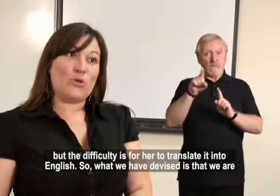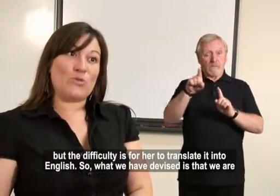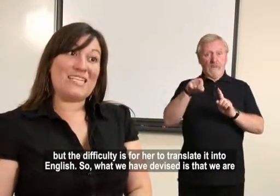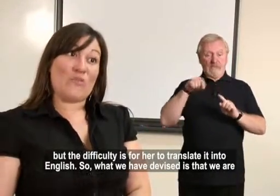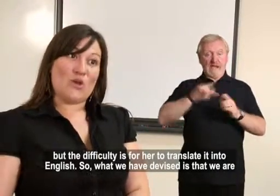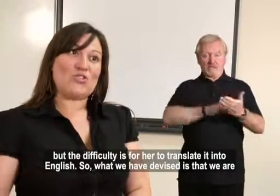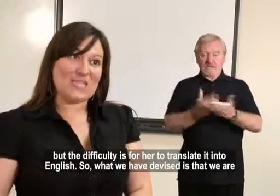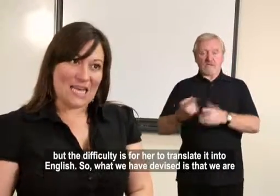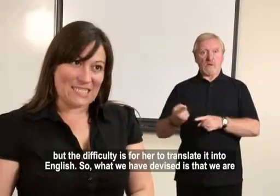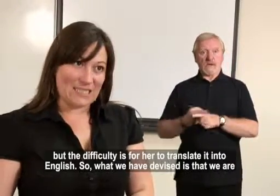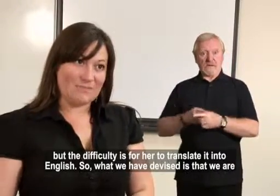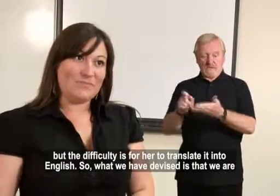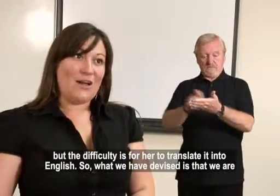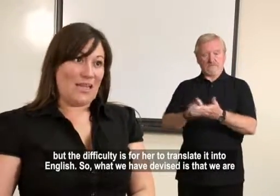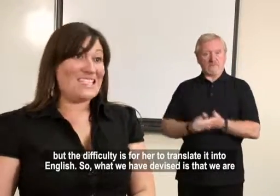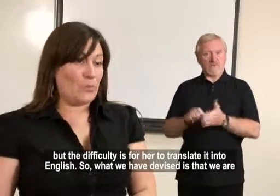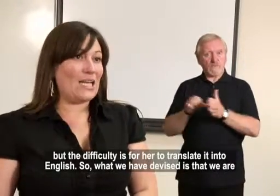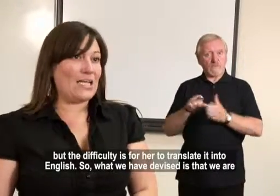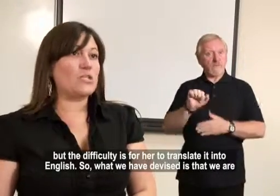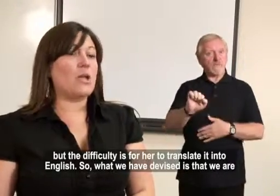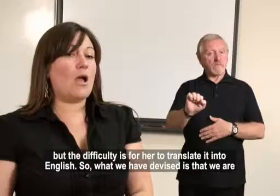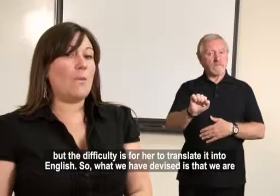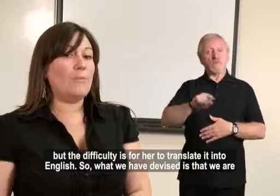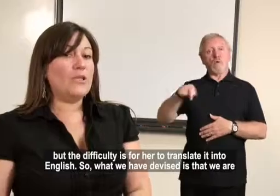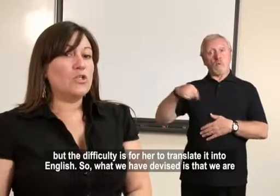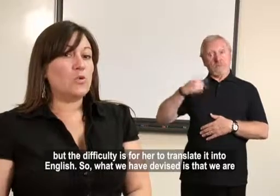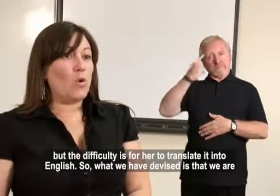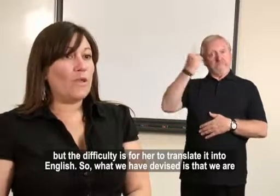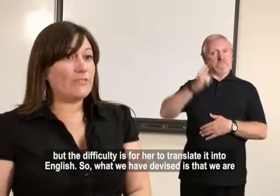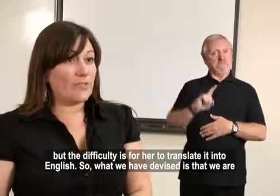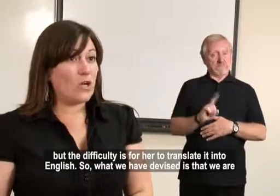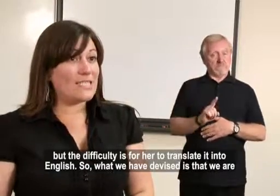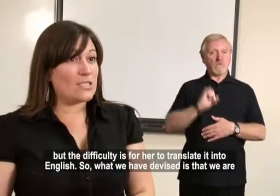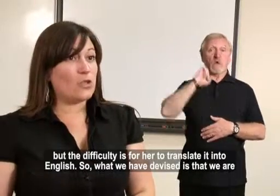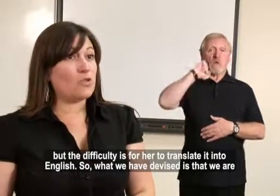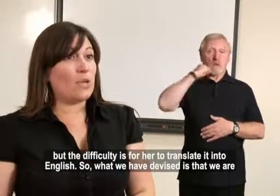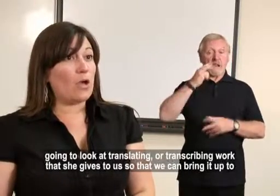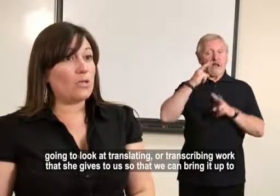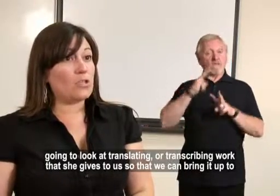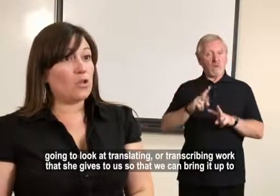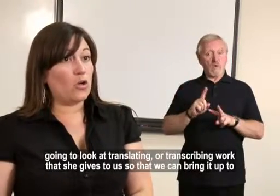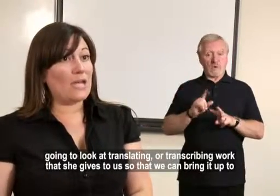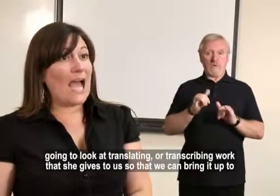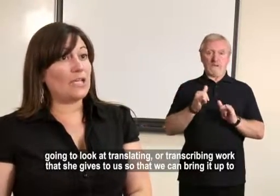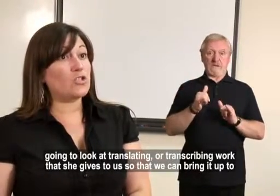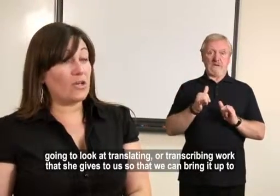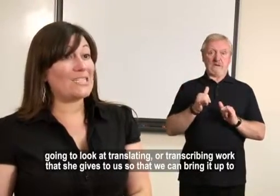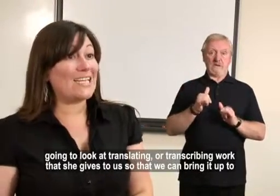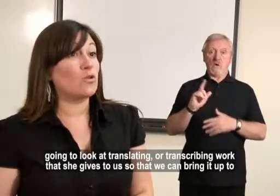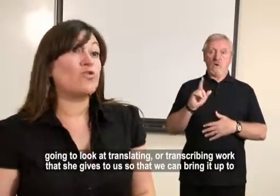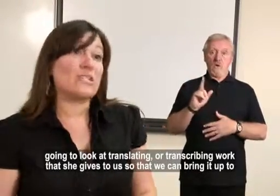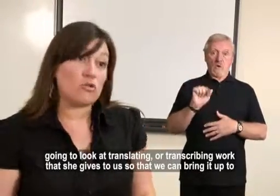the difficulty is for her to translate it into English. So what we've devised is that we're going to look